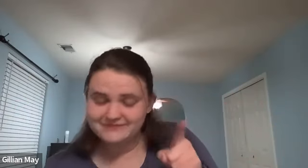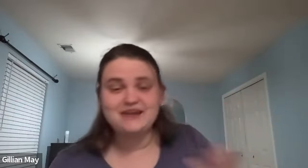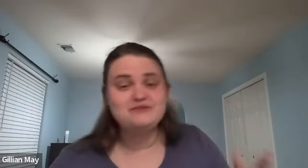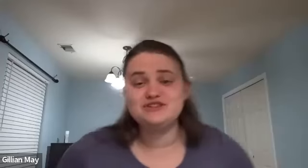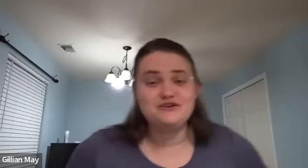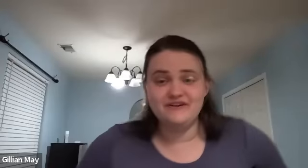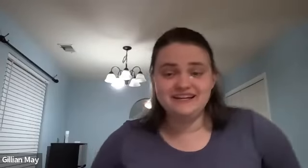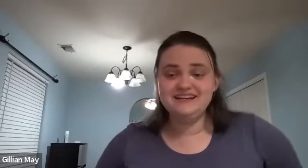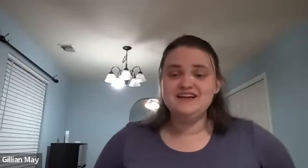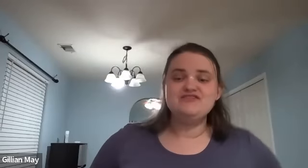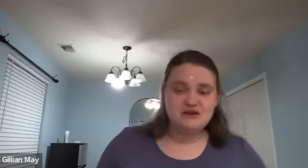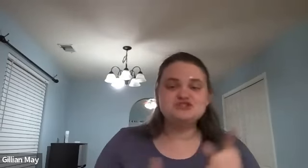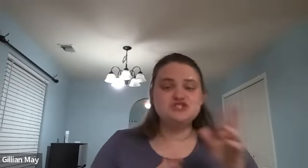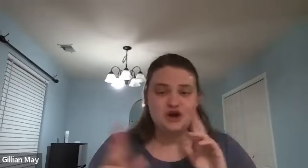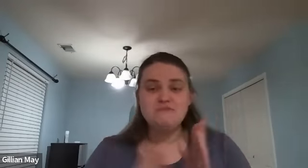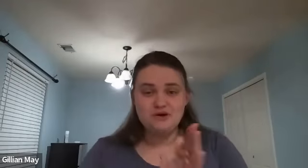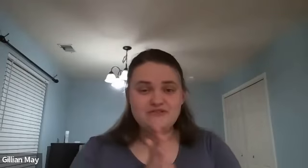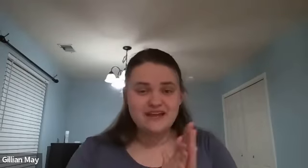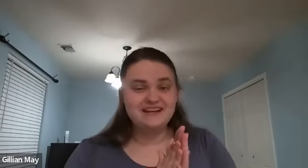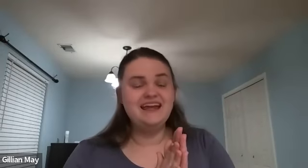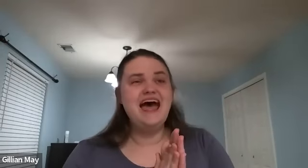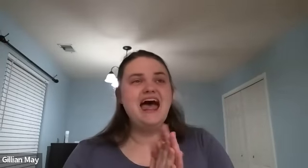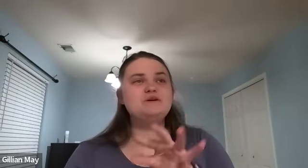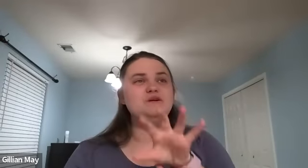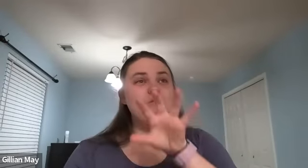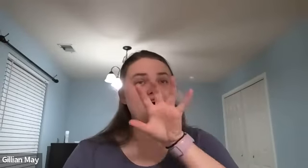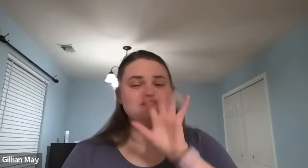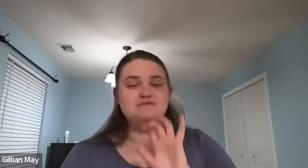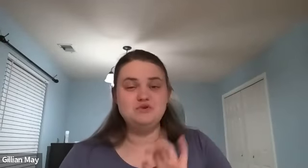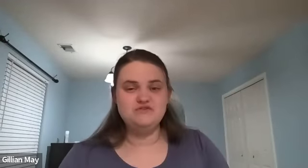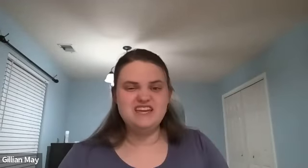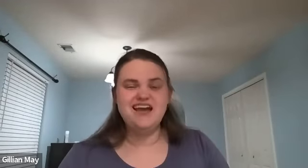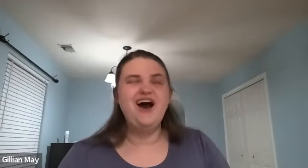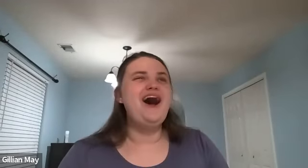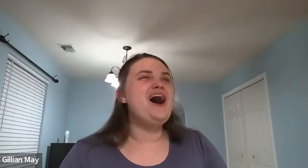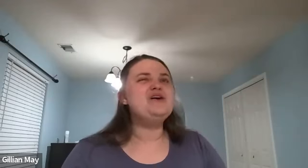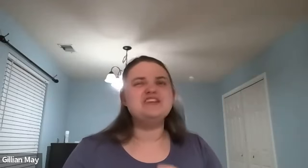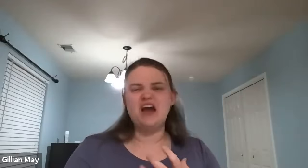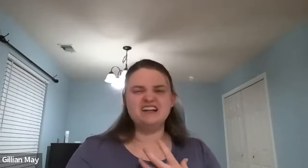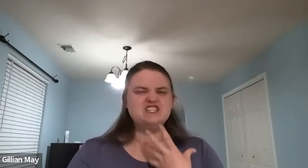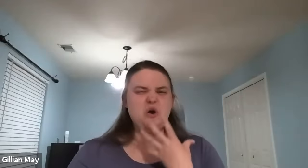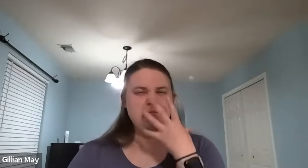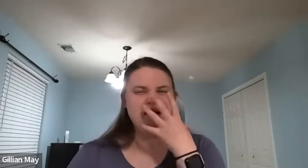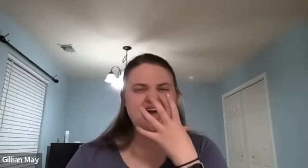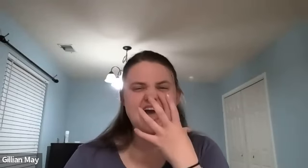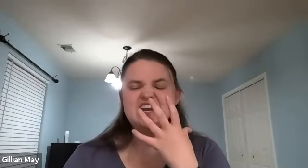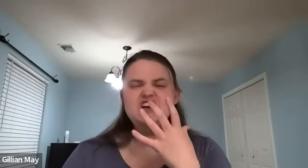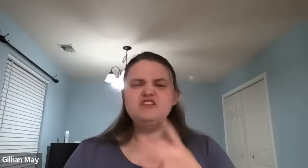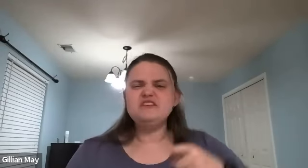it was so funny. They were so motivated. And when we watched the movie, oh, they got so mad. They're like,